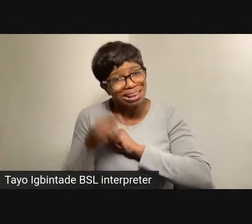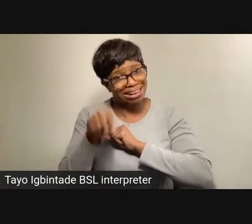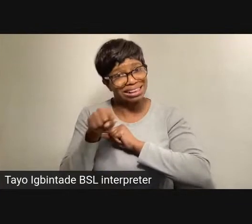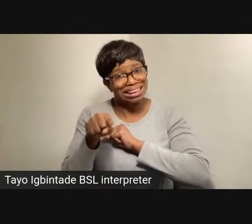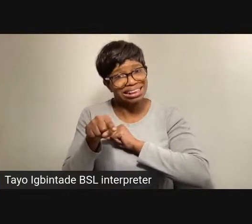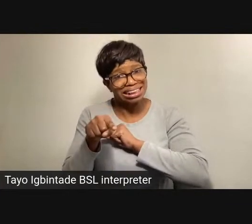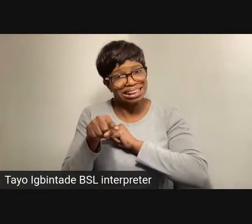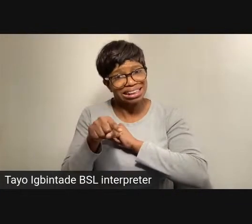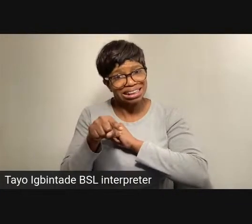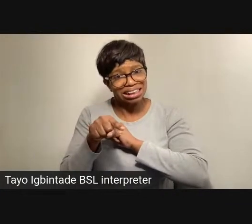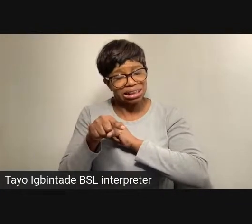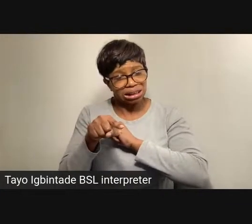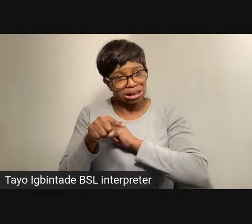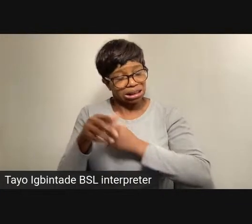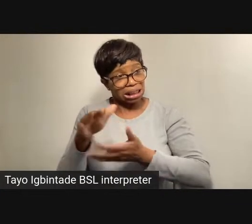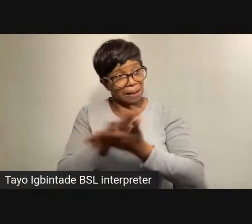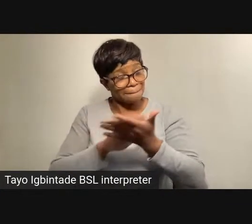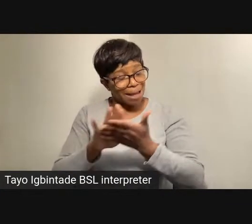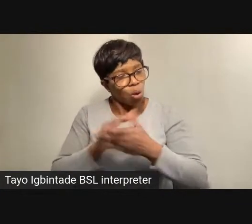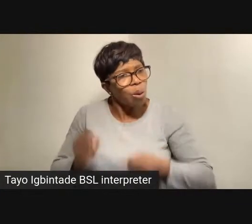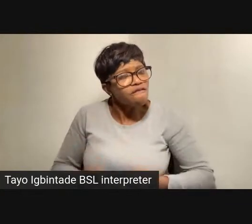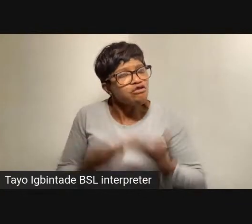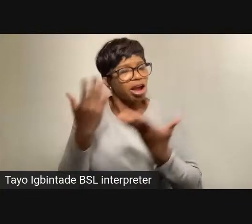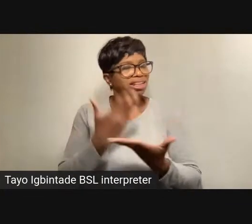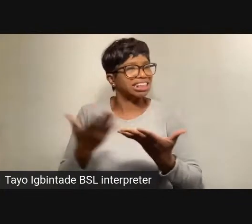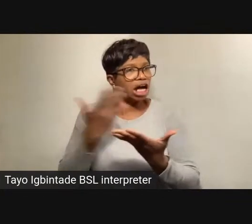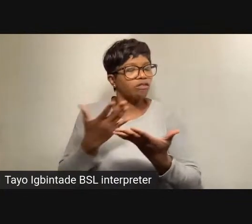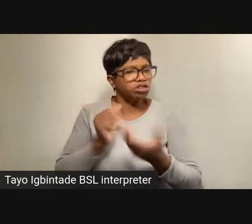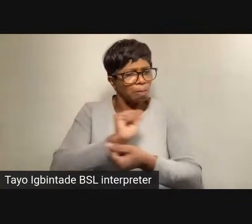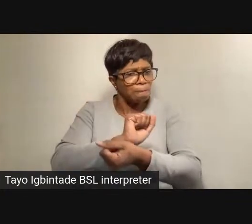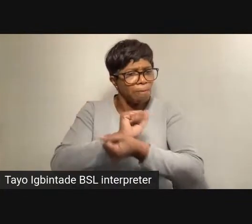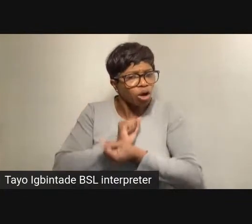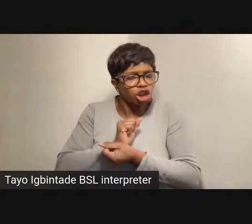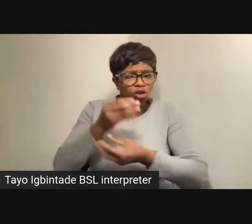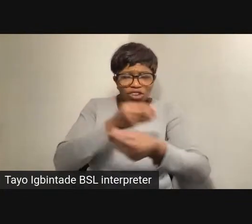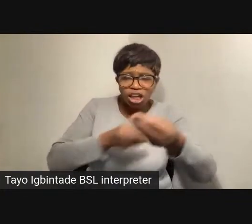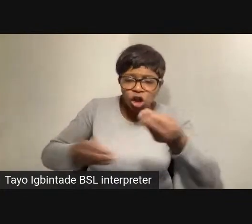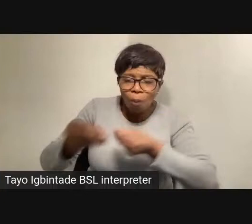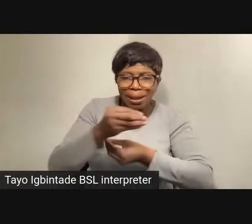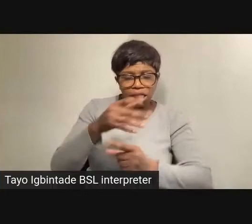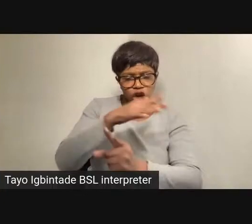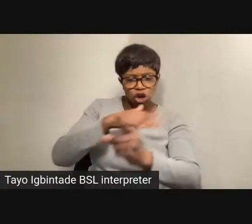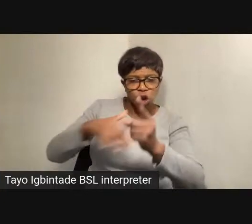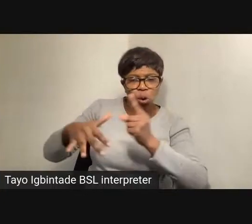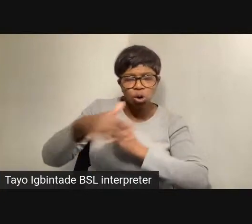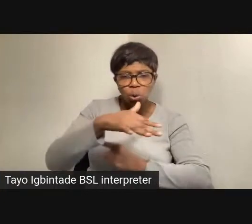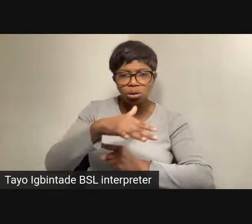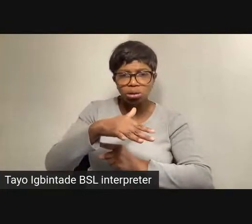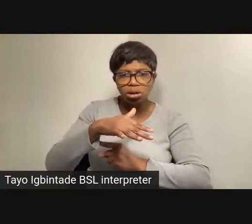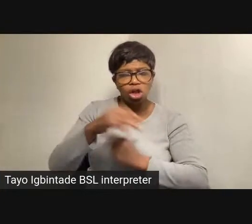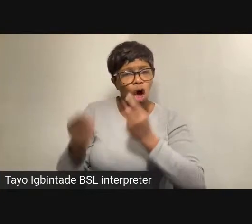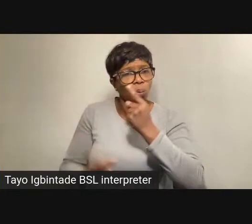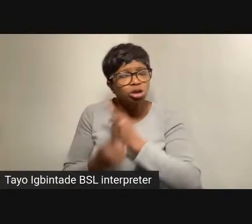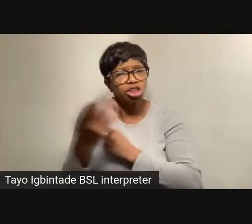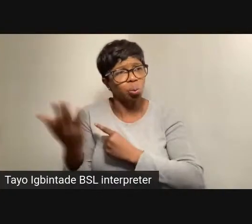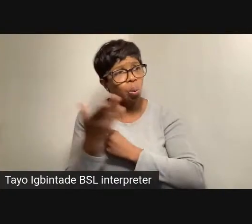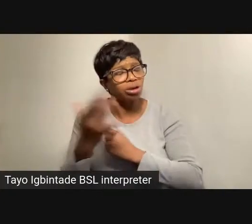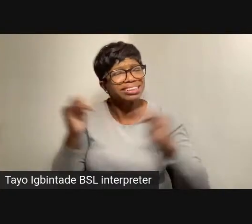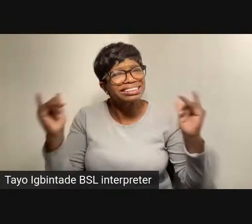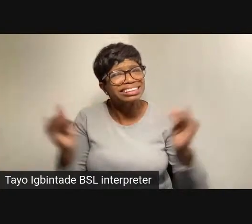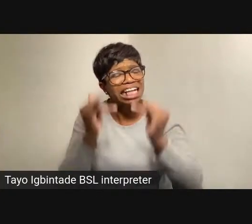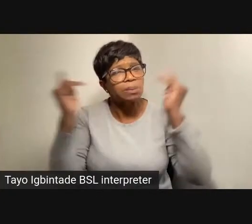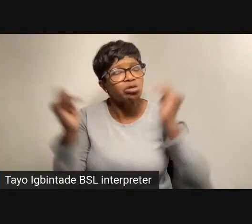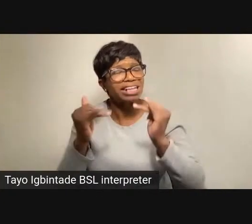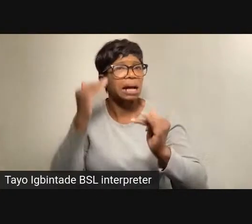Opportunity to free ourselves from economic and social bondage. Opportunity that celebrates Black talents,